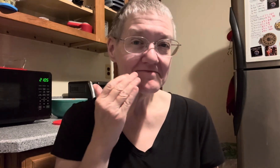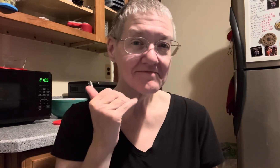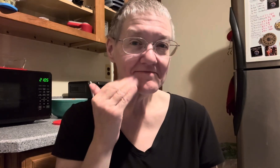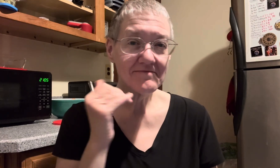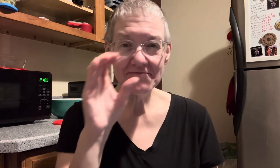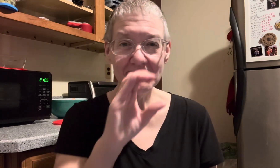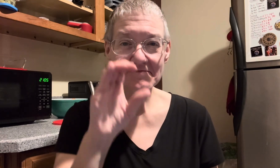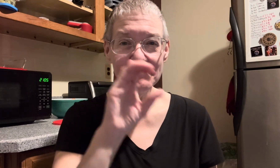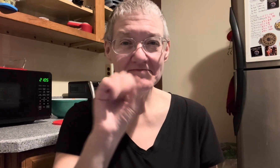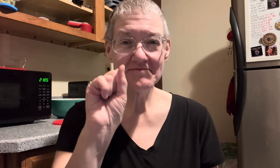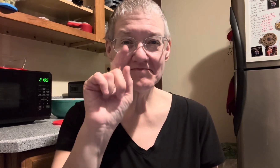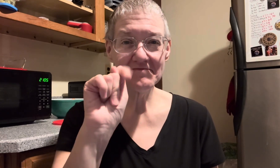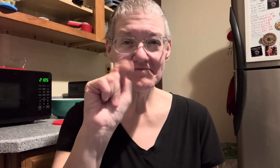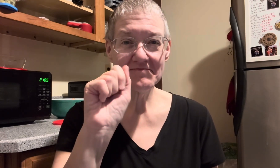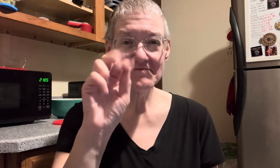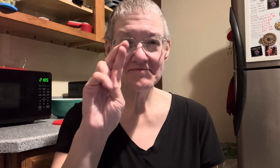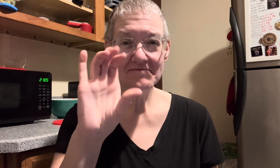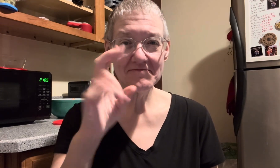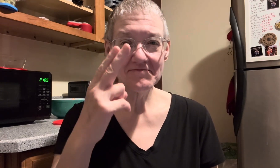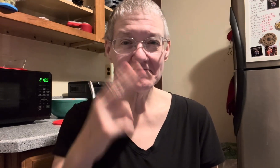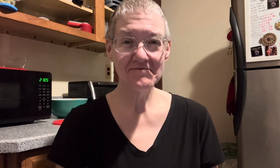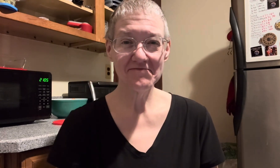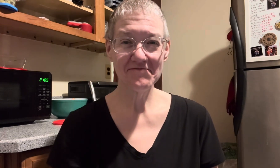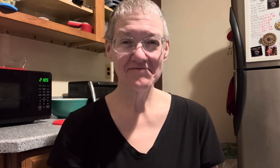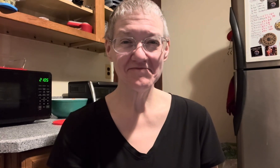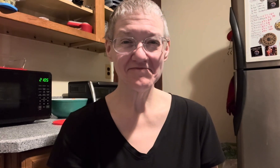Look for sugars and look for starches.